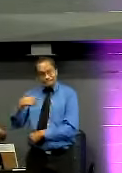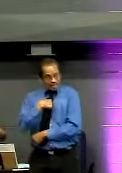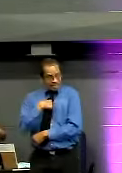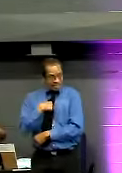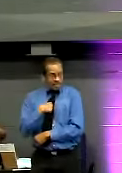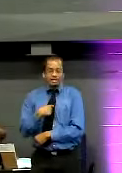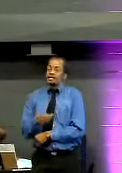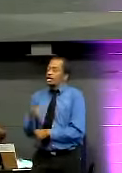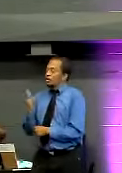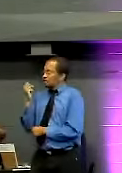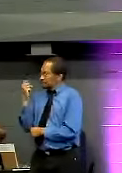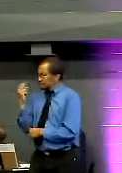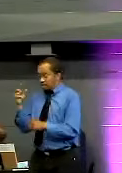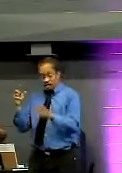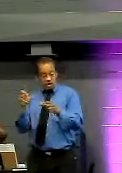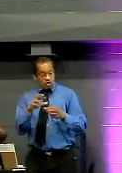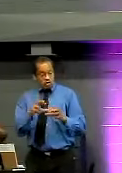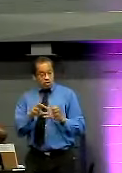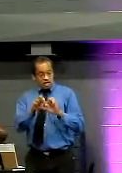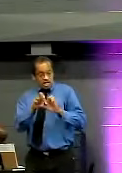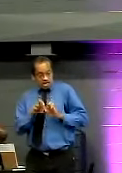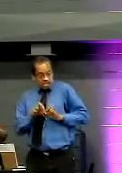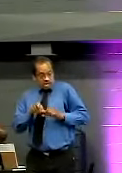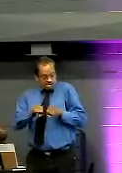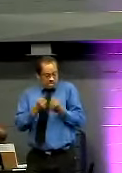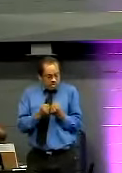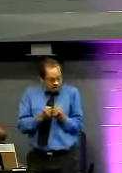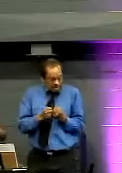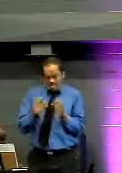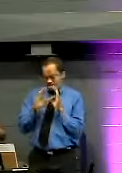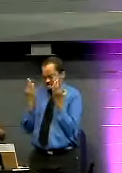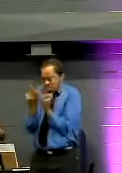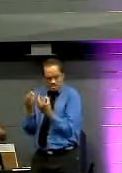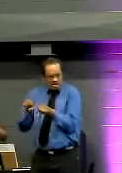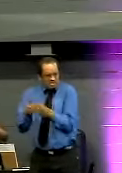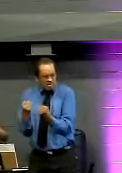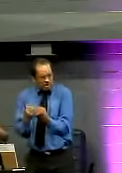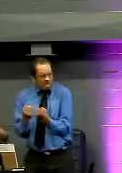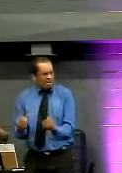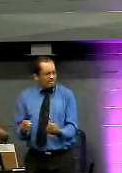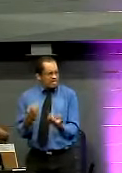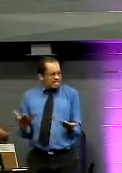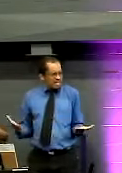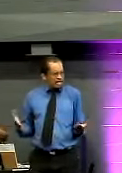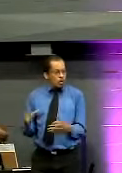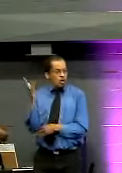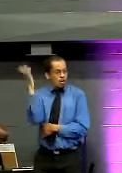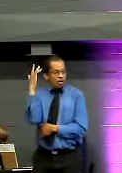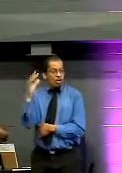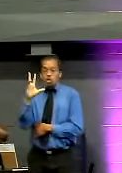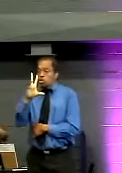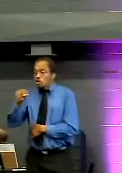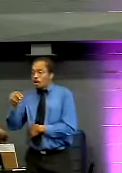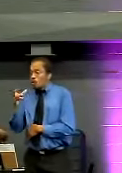And relationships are broken. Families are broken over stuff that was done. And because no one wants to be the